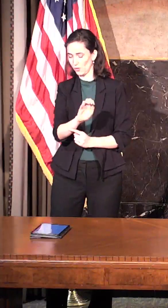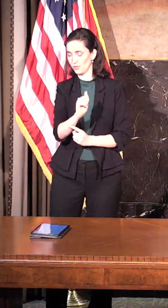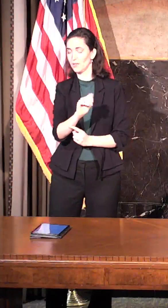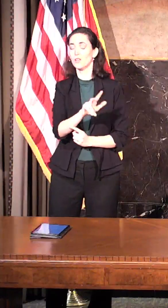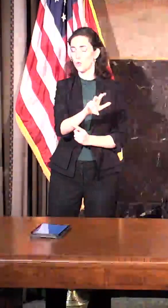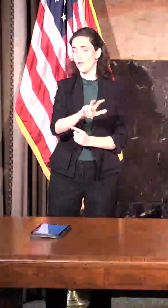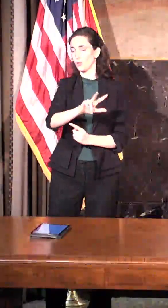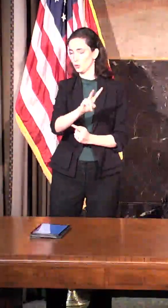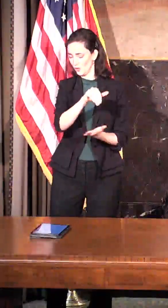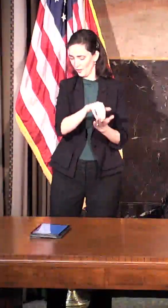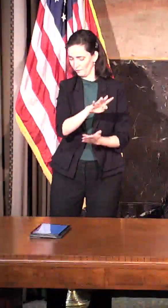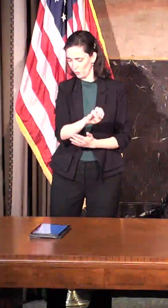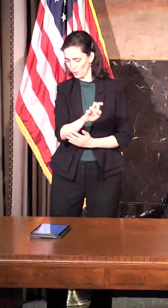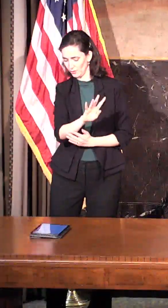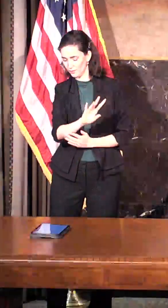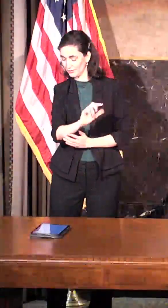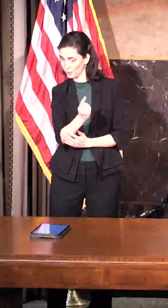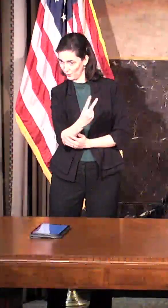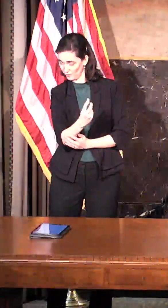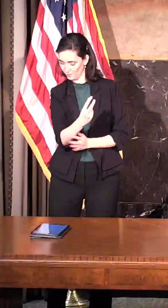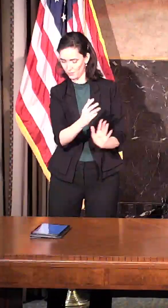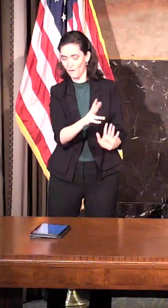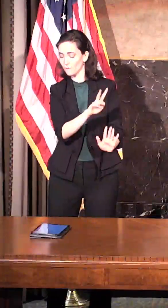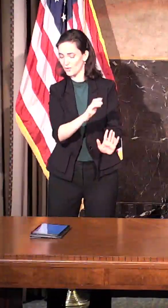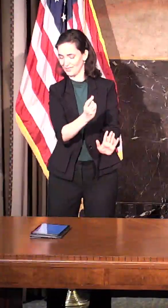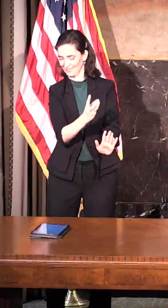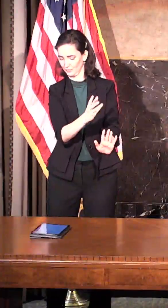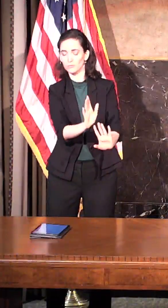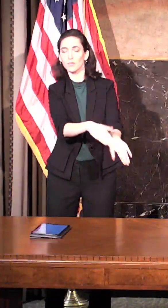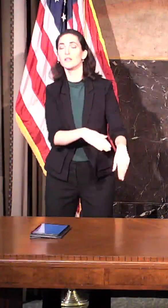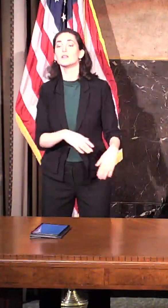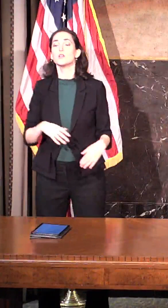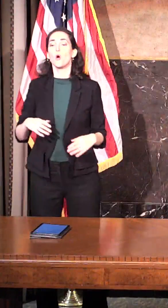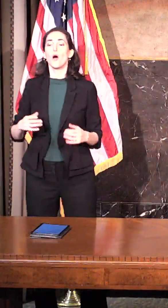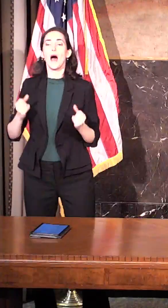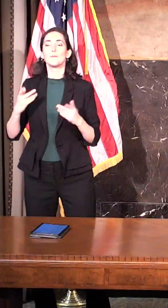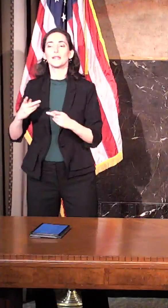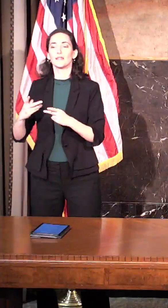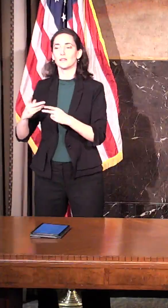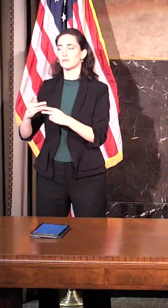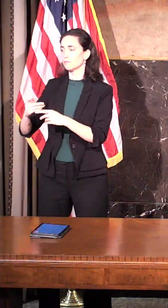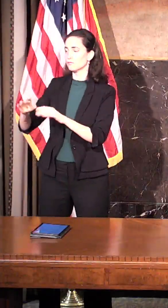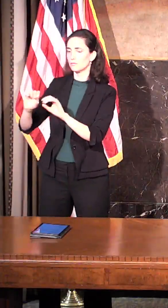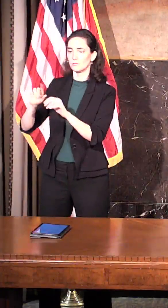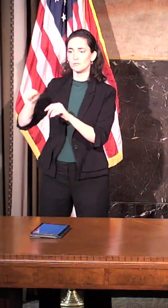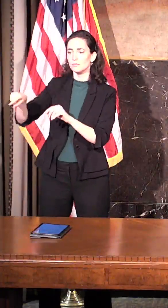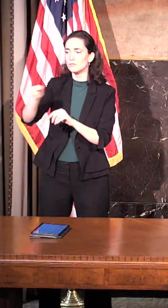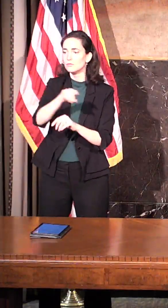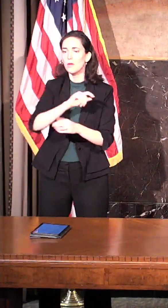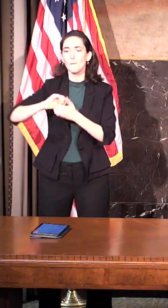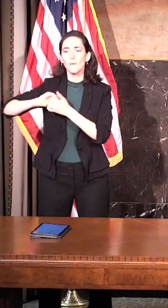state of Louisiana partnering with us. That means they've been approved by the state and by the CDC to both